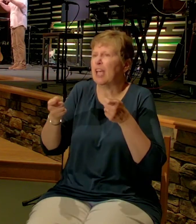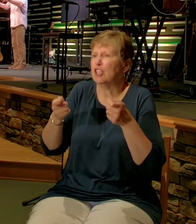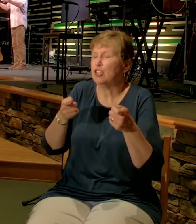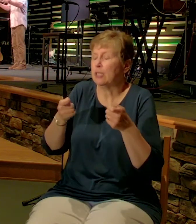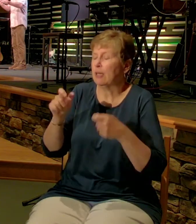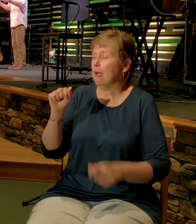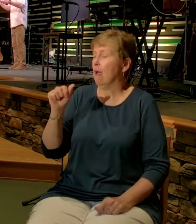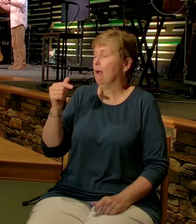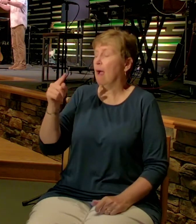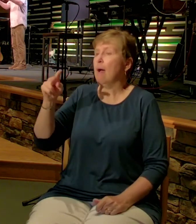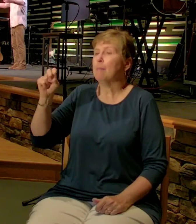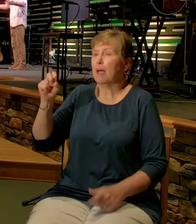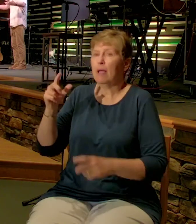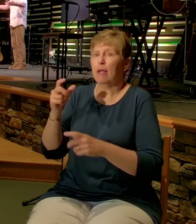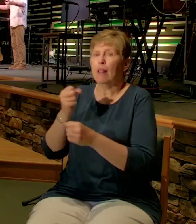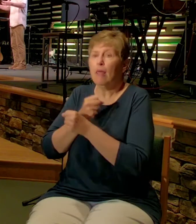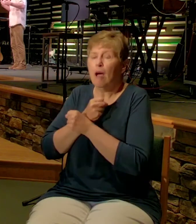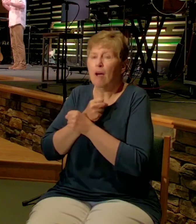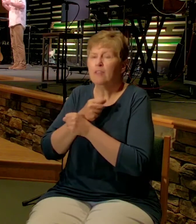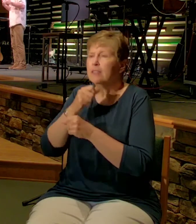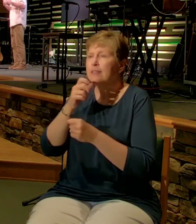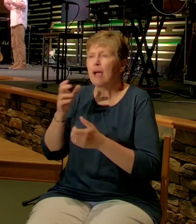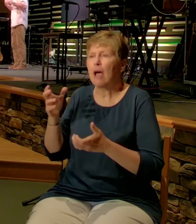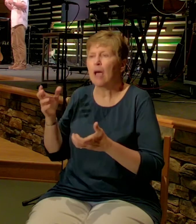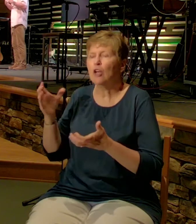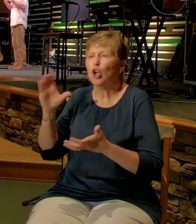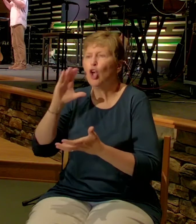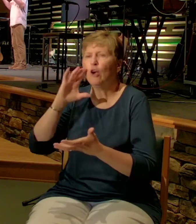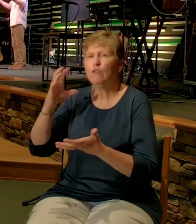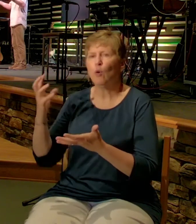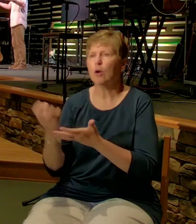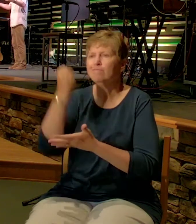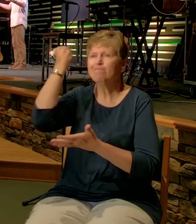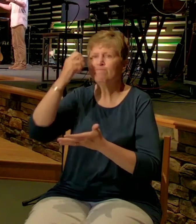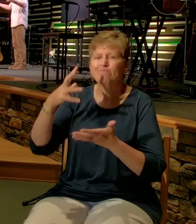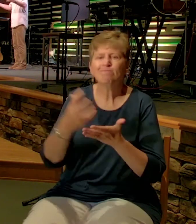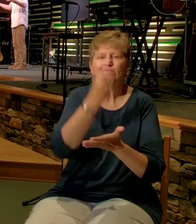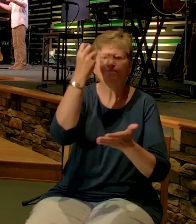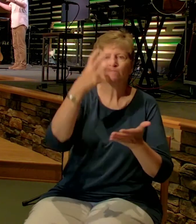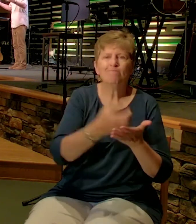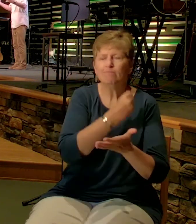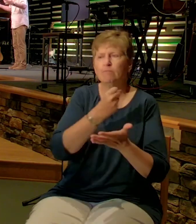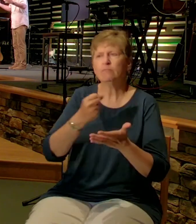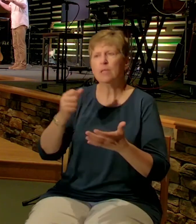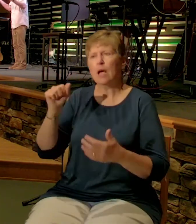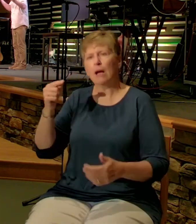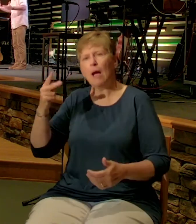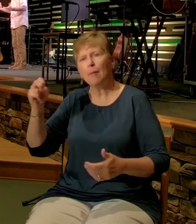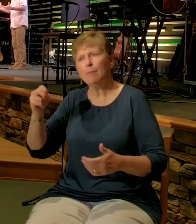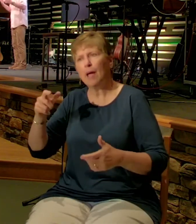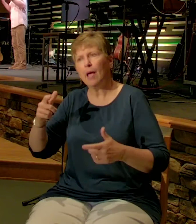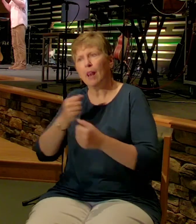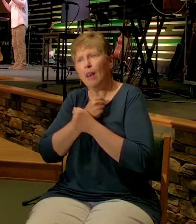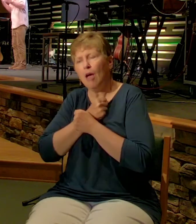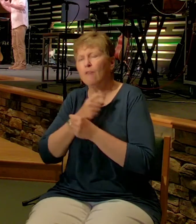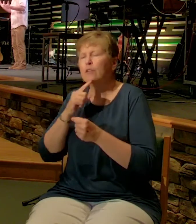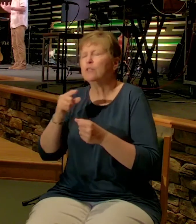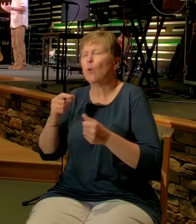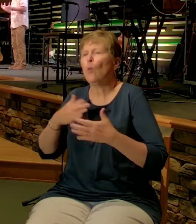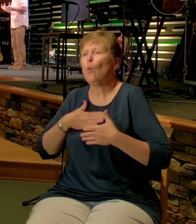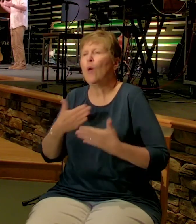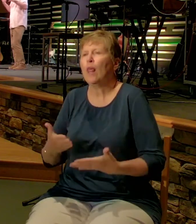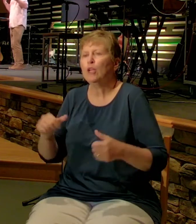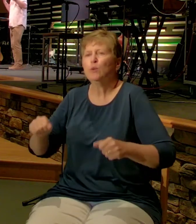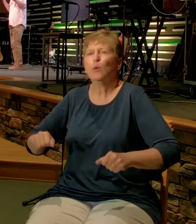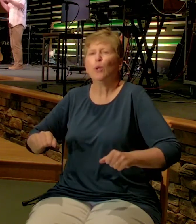does not seek any kind of gain. In fact, it's willing to lose everything for the sake of the other. And God calls